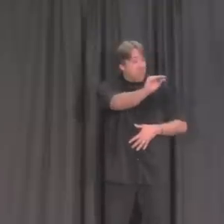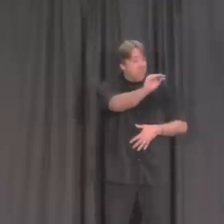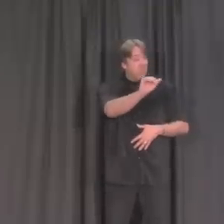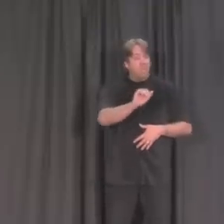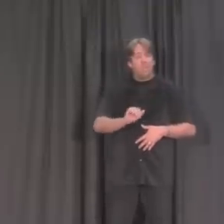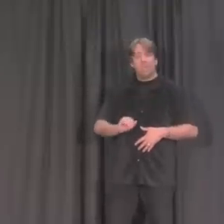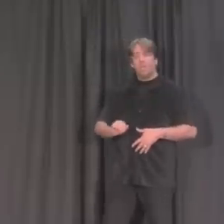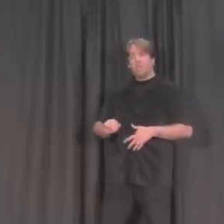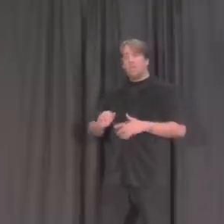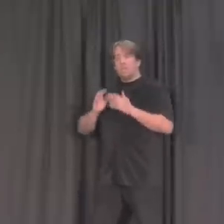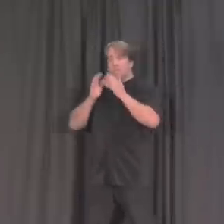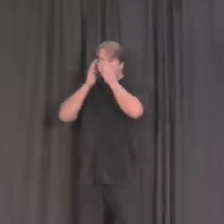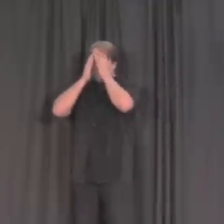Shut up.